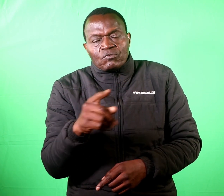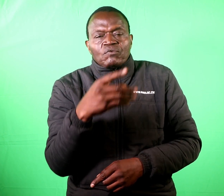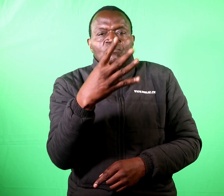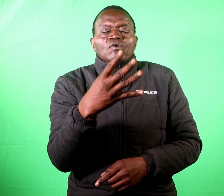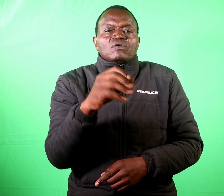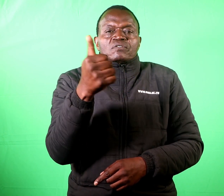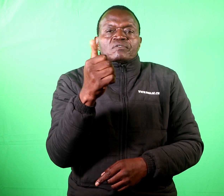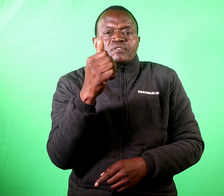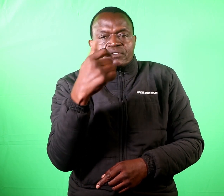$467.